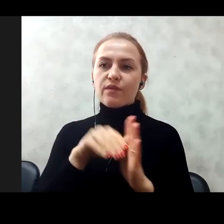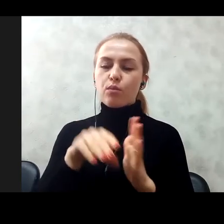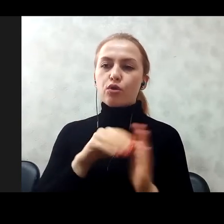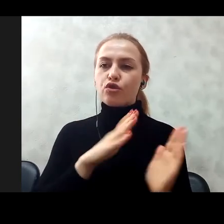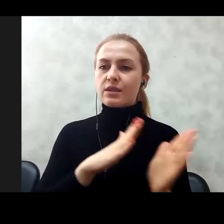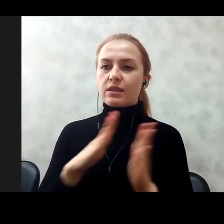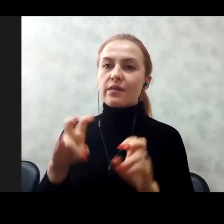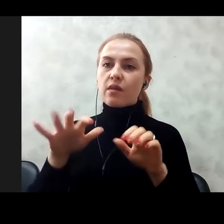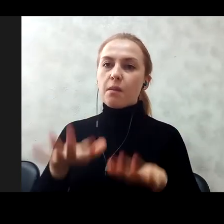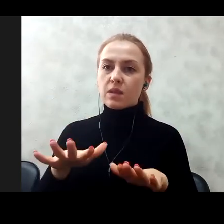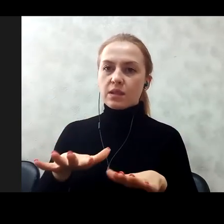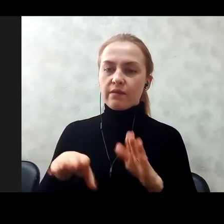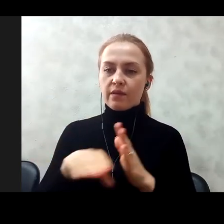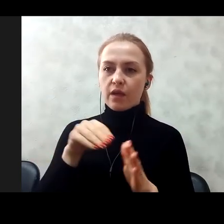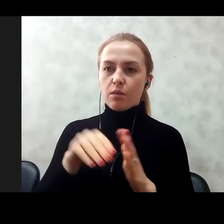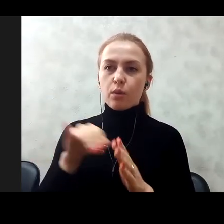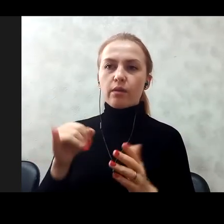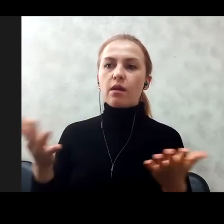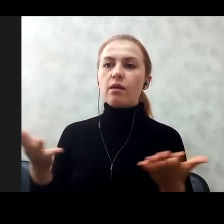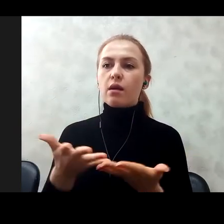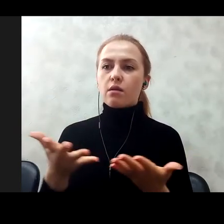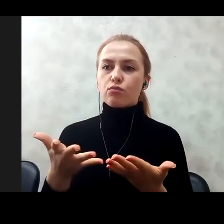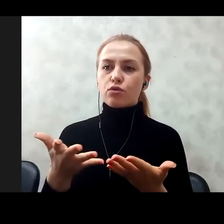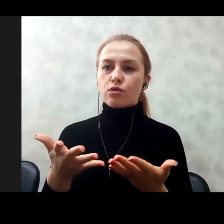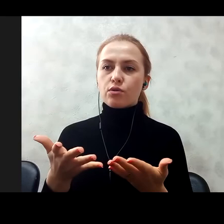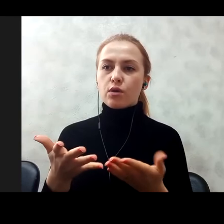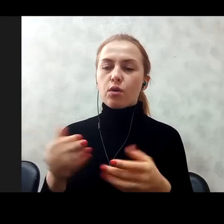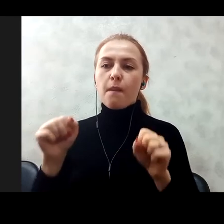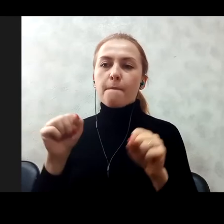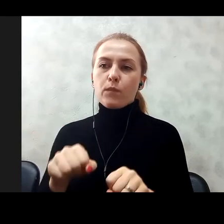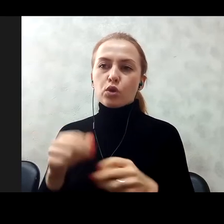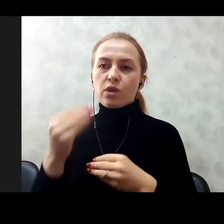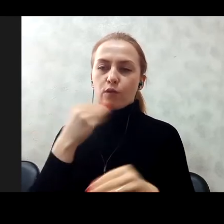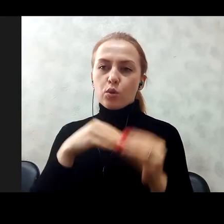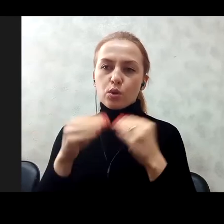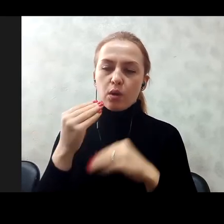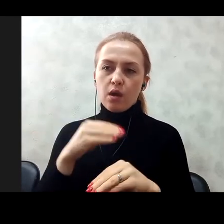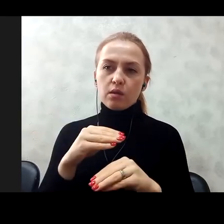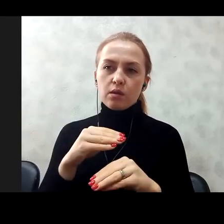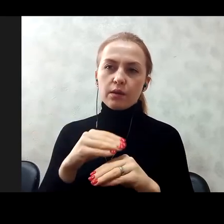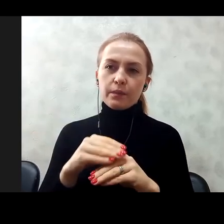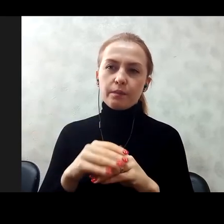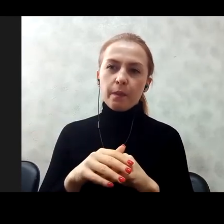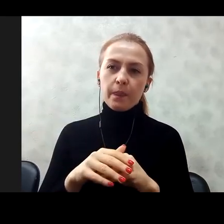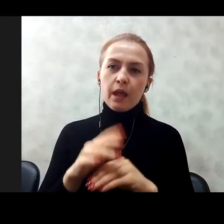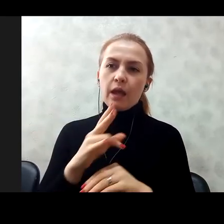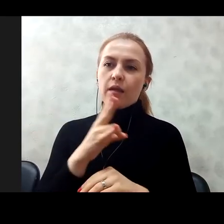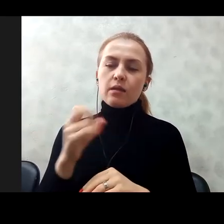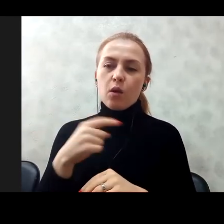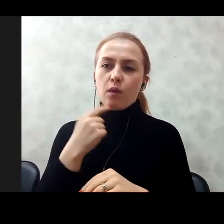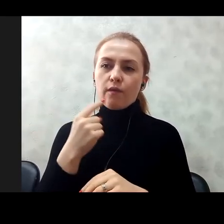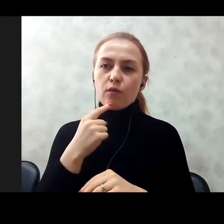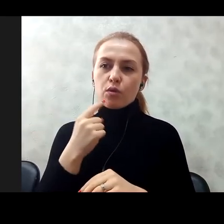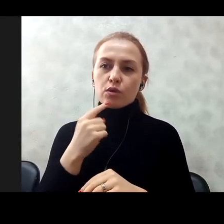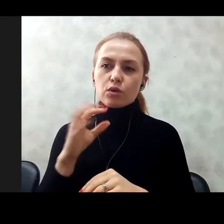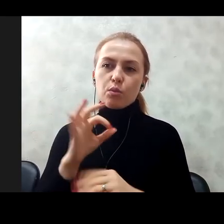how election systems were applied during local elections and how those can be improved further.